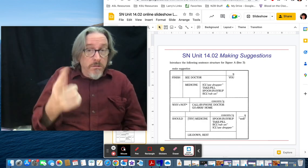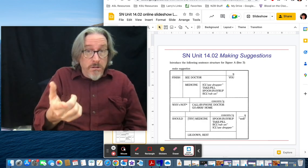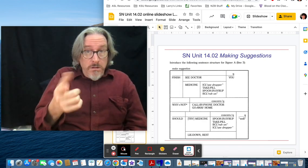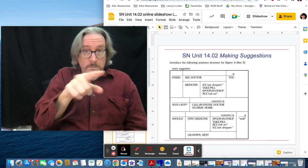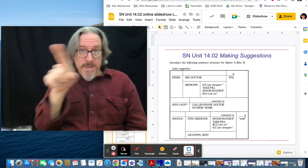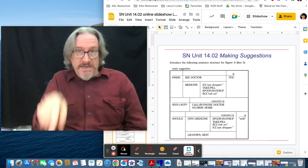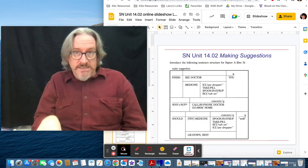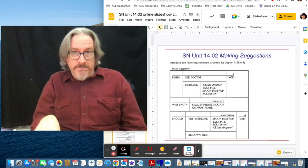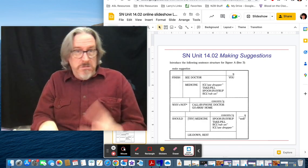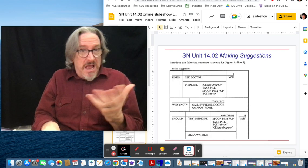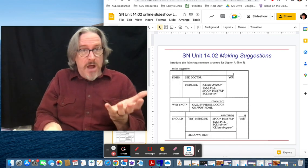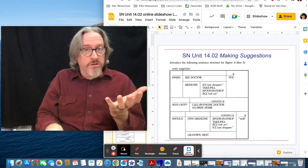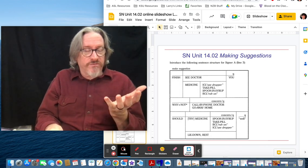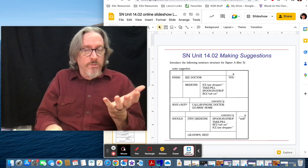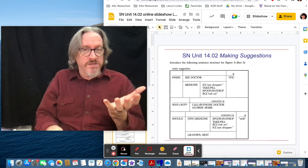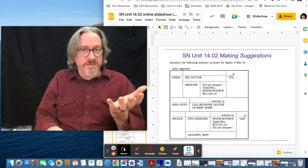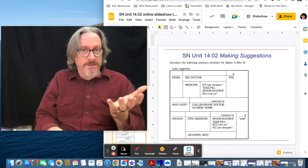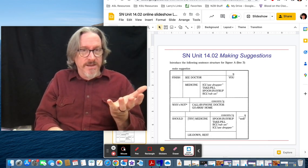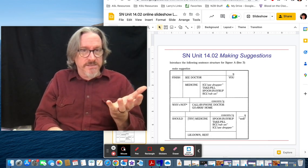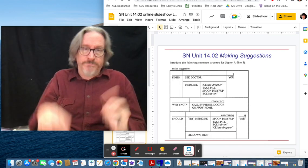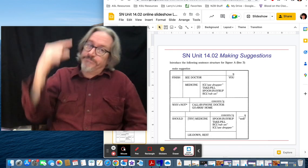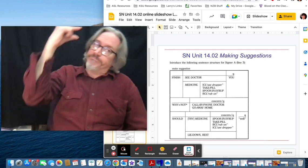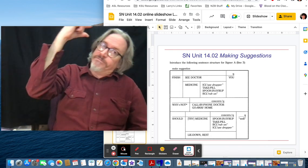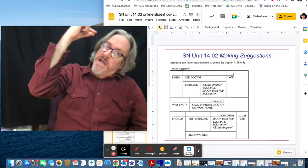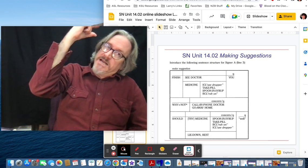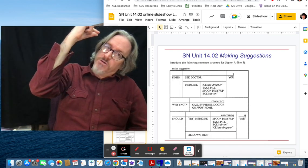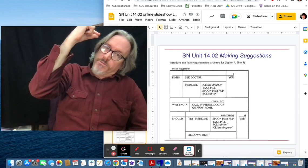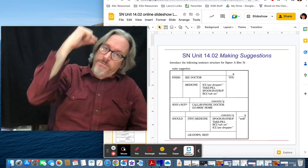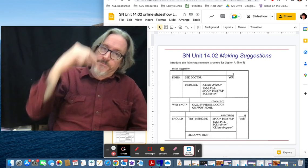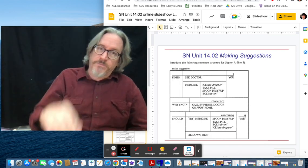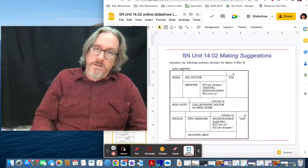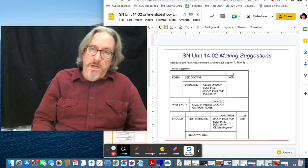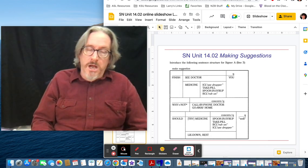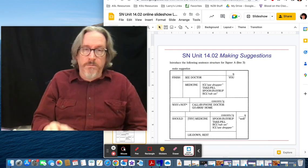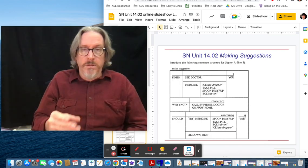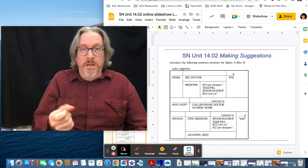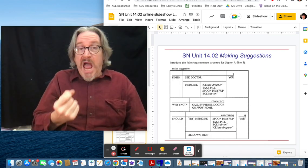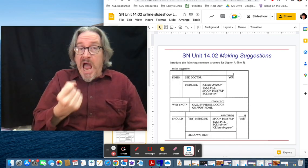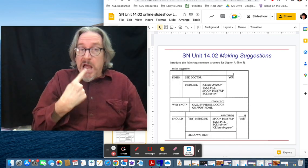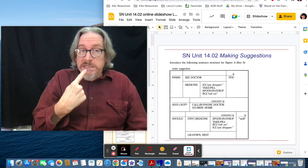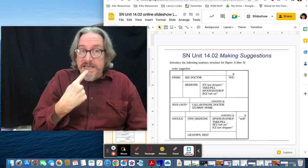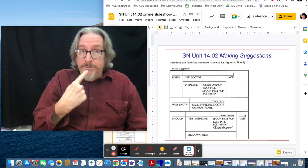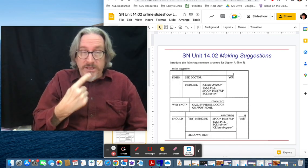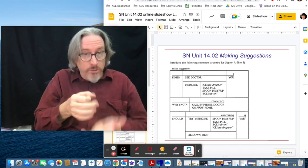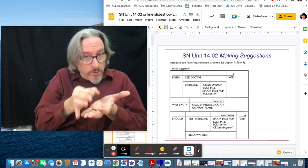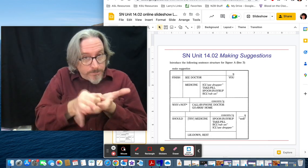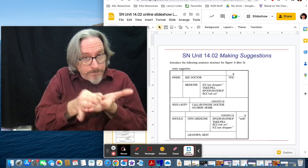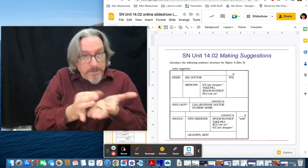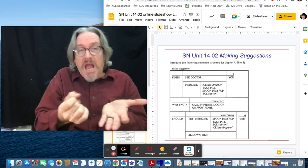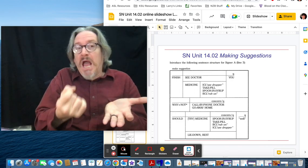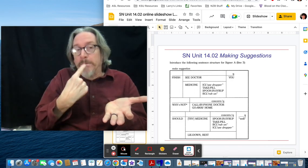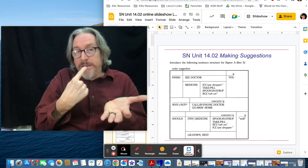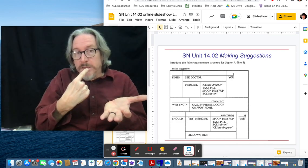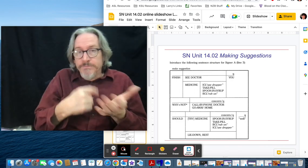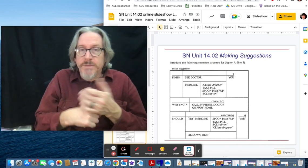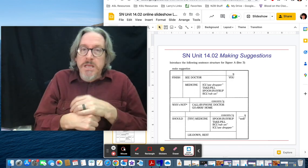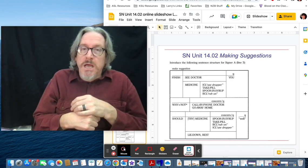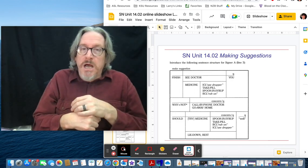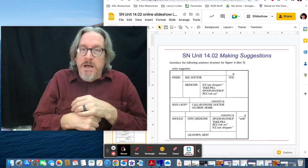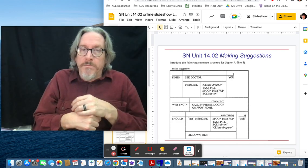Now, medicine. How are different ways we take medicine? Eyedropper, take pill or